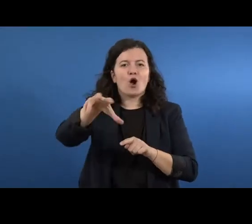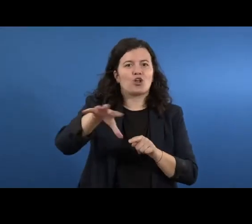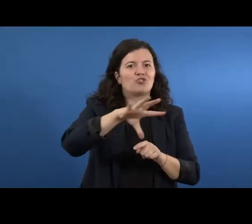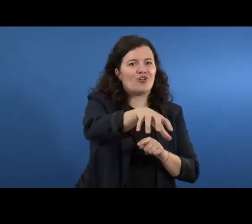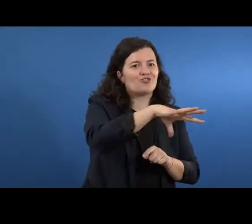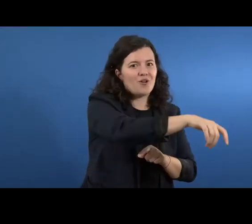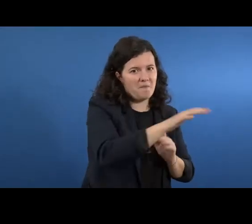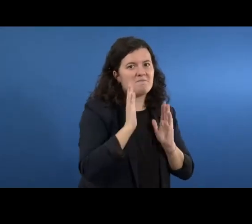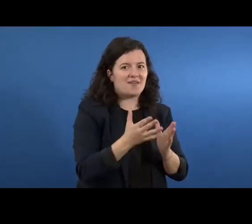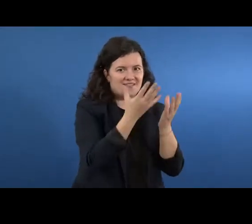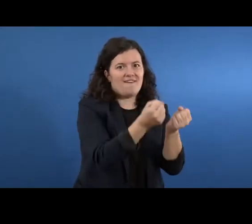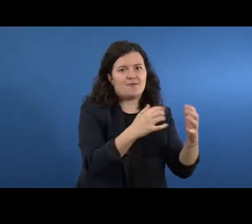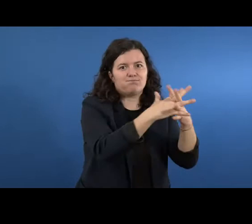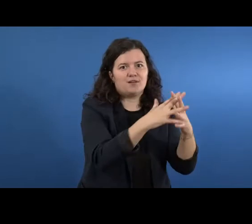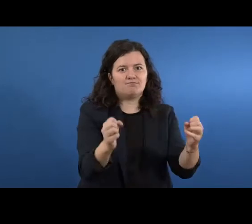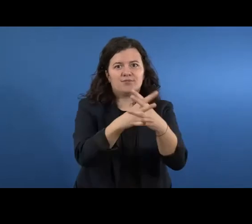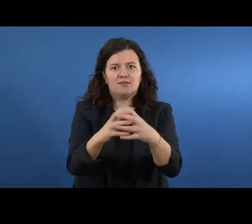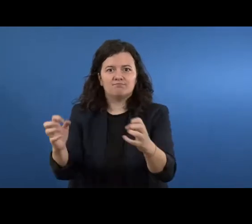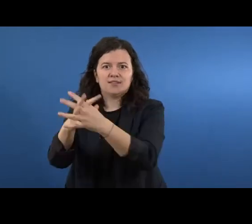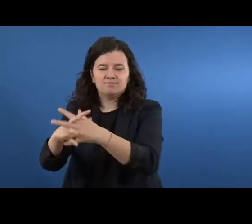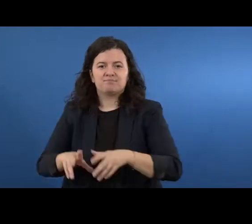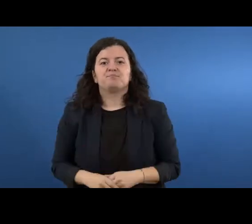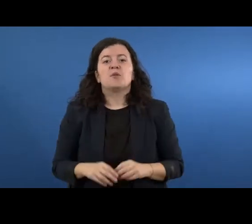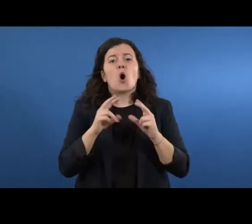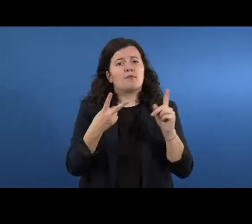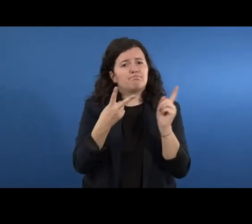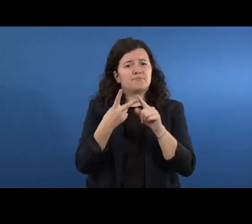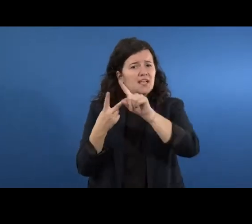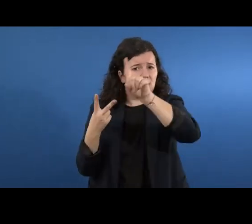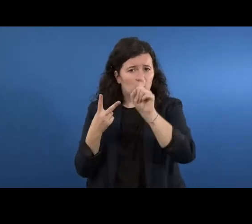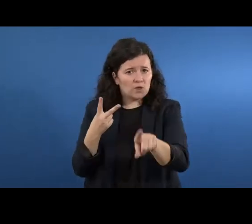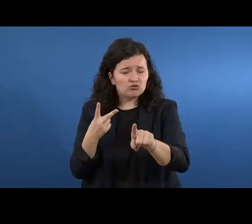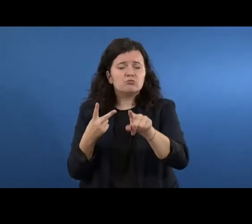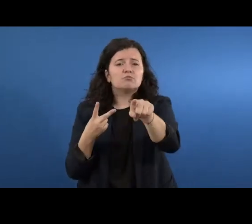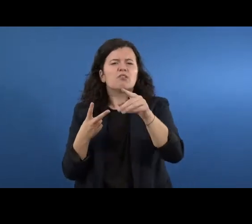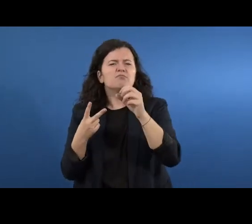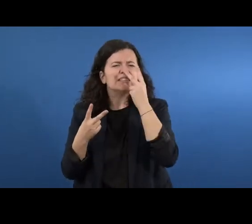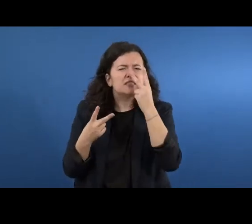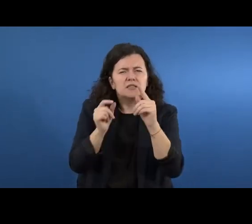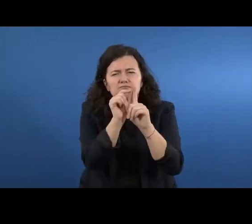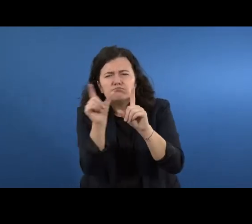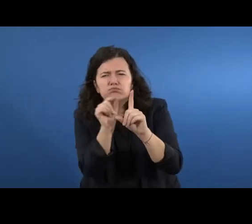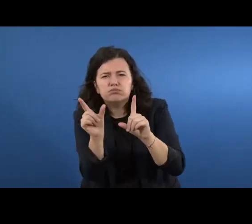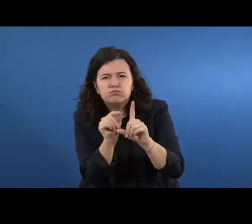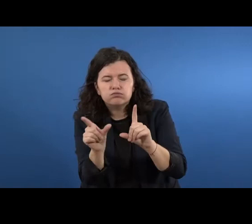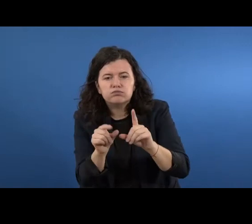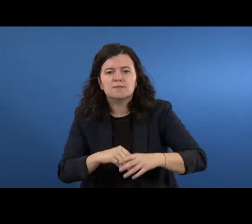the results of the second poll people had an opportunity to respond to while Jim was